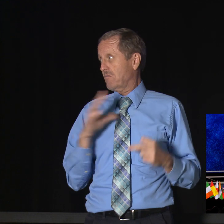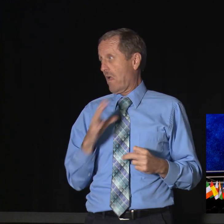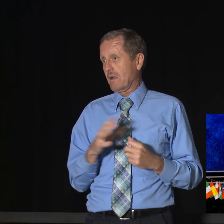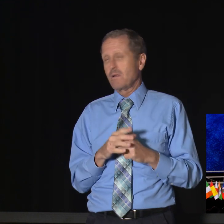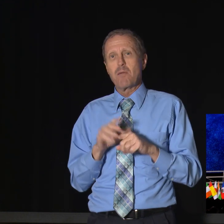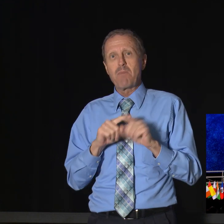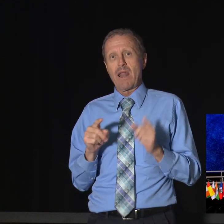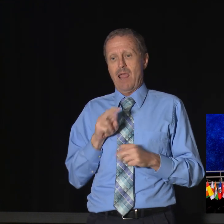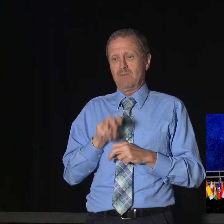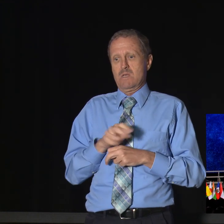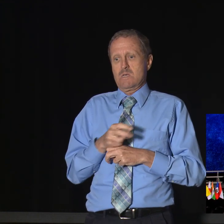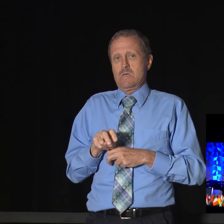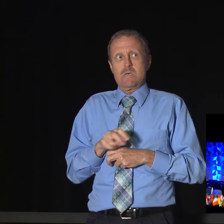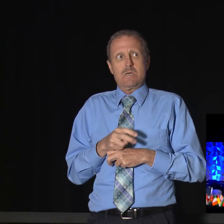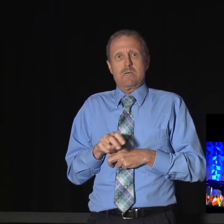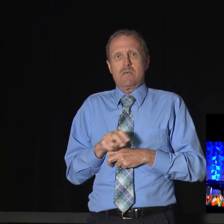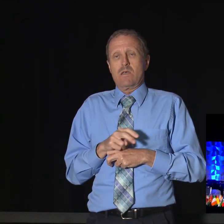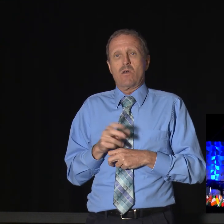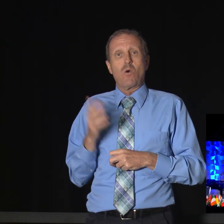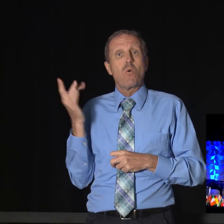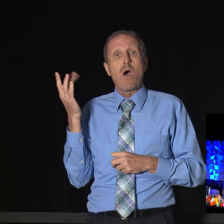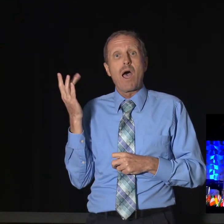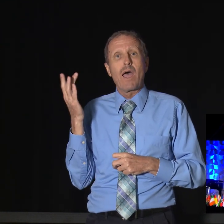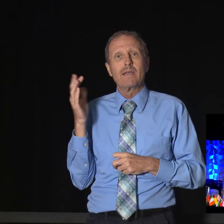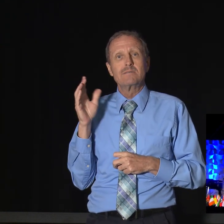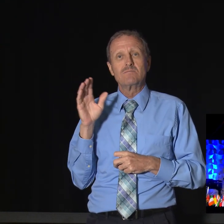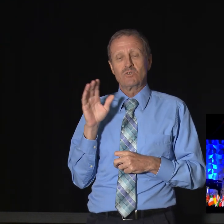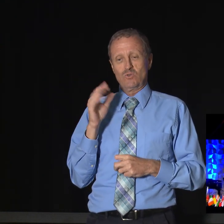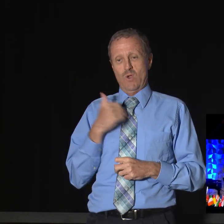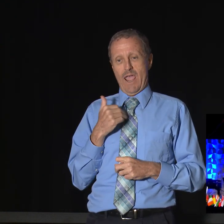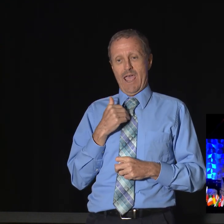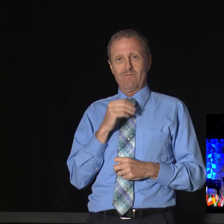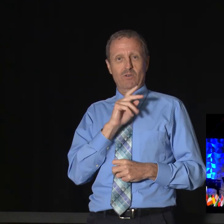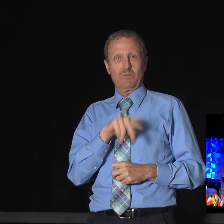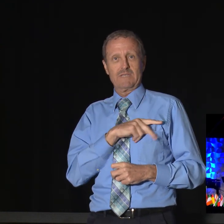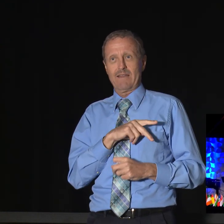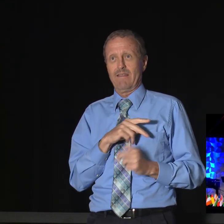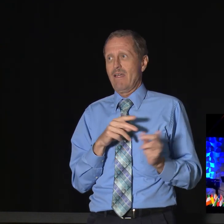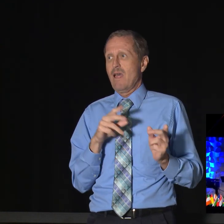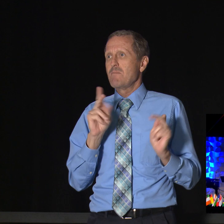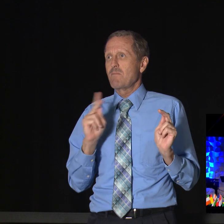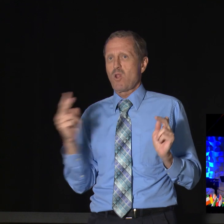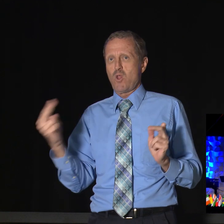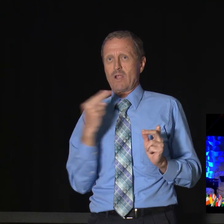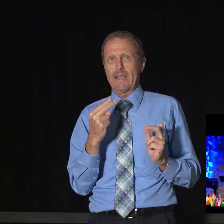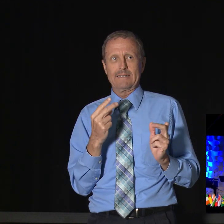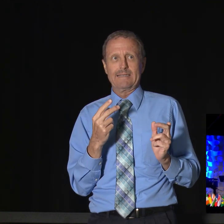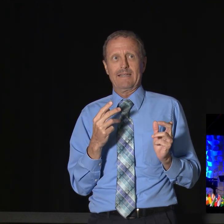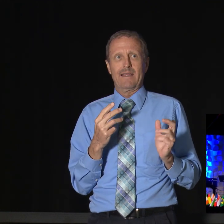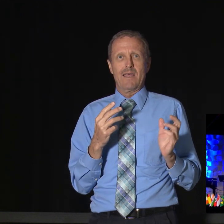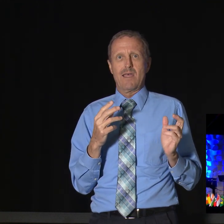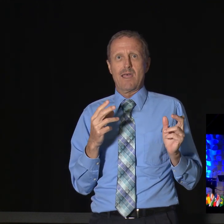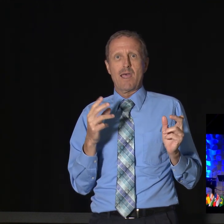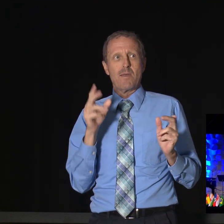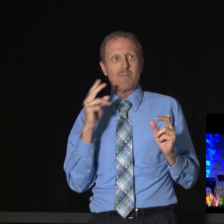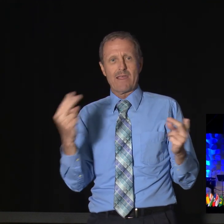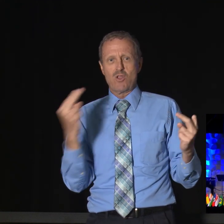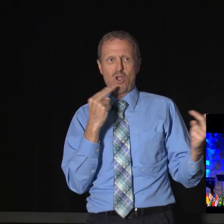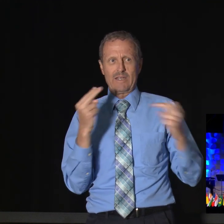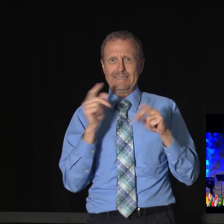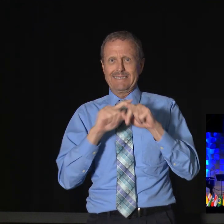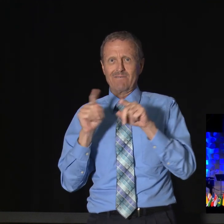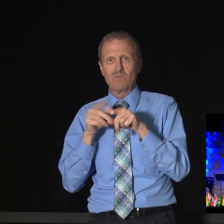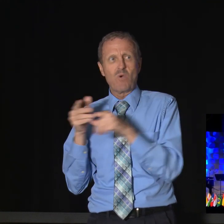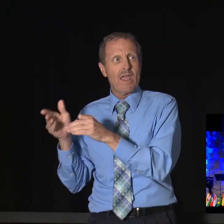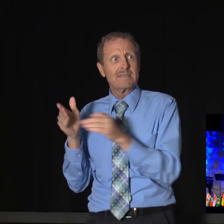You're uncomfortable because you have a persona, and everybody sees you and everybody thinks a certain way about you. And